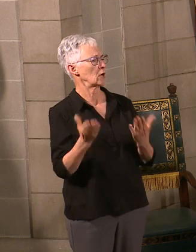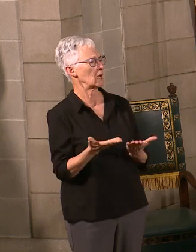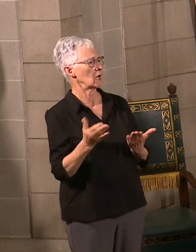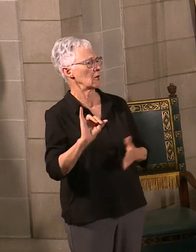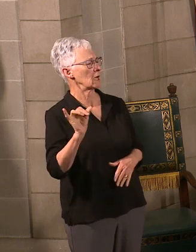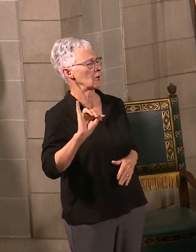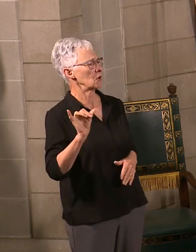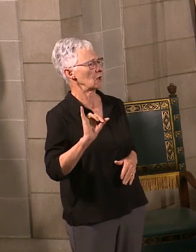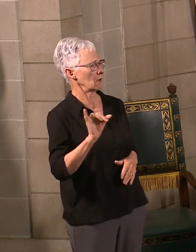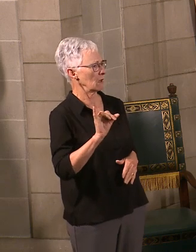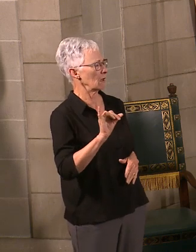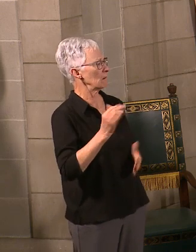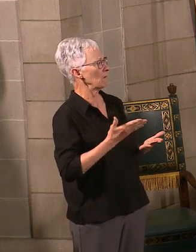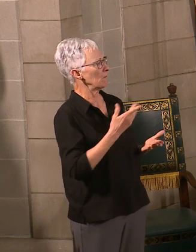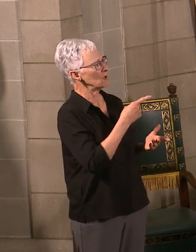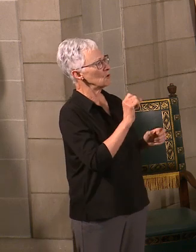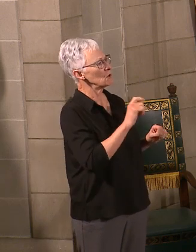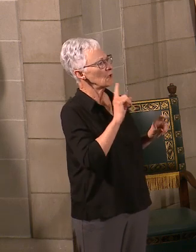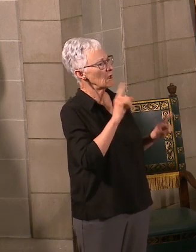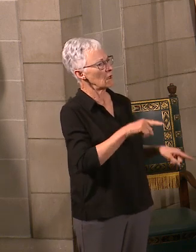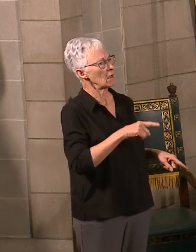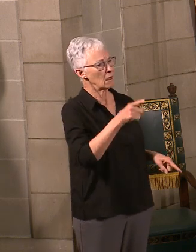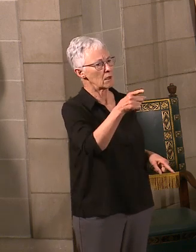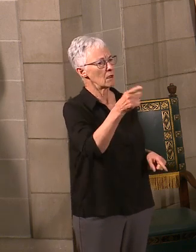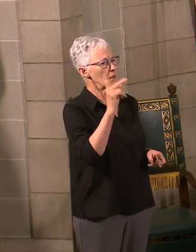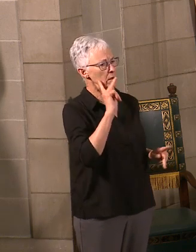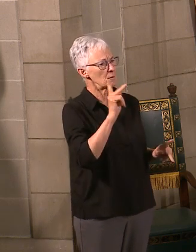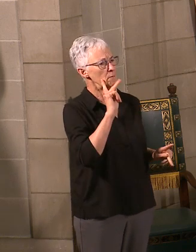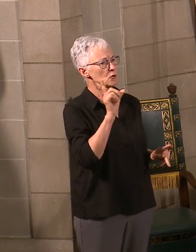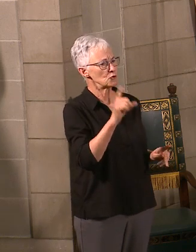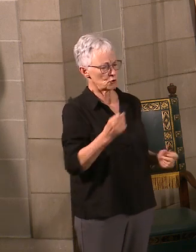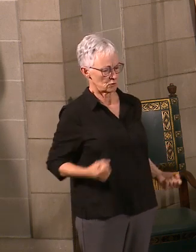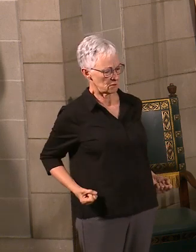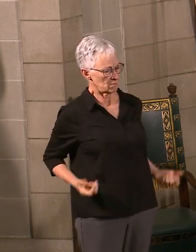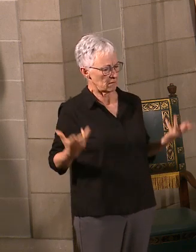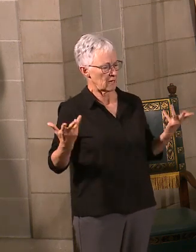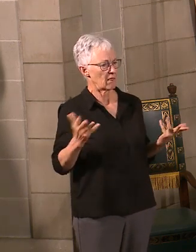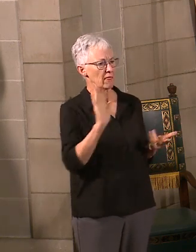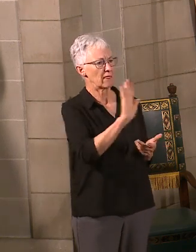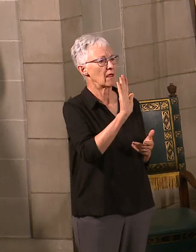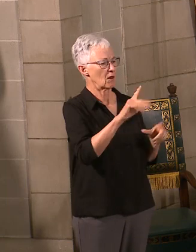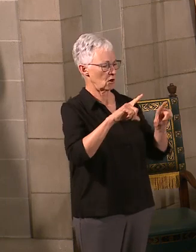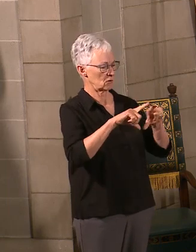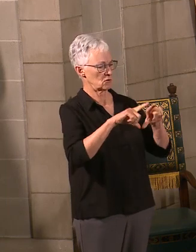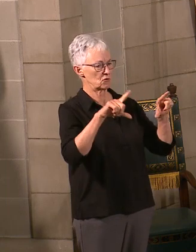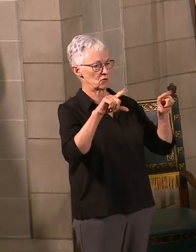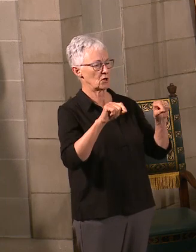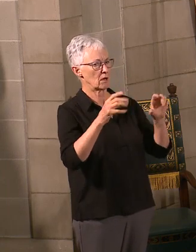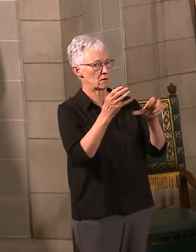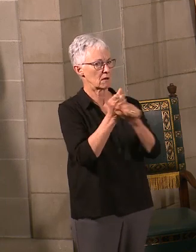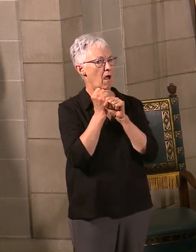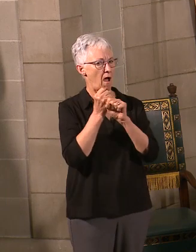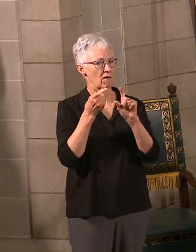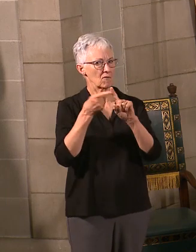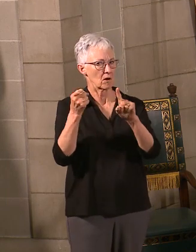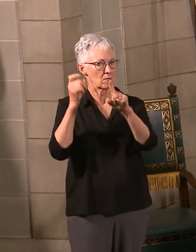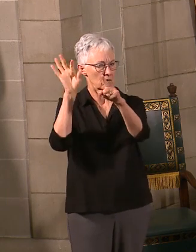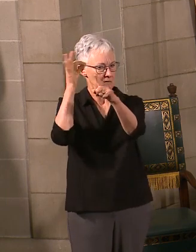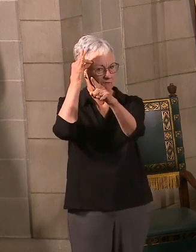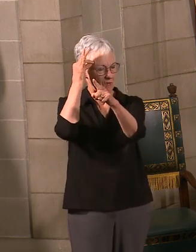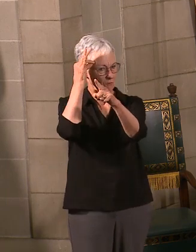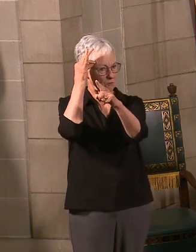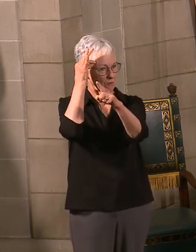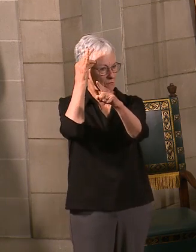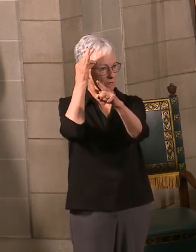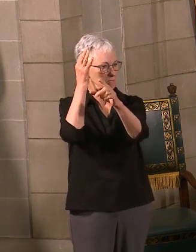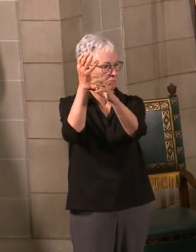how is the best way for people to spend their stimulus check to help Nebraska businesses as well as help Nebraskans? What is the best way, Andrew's